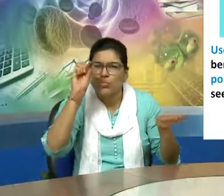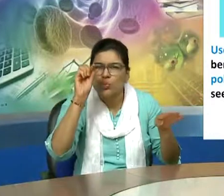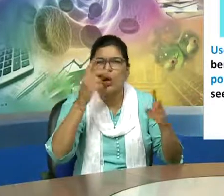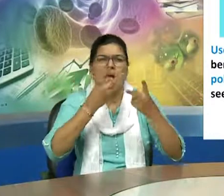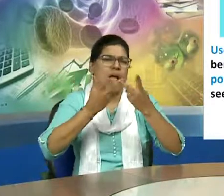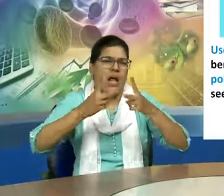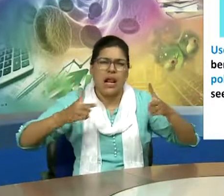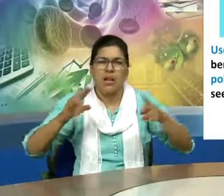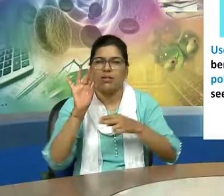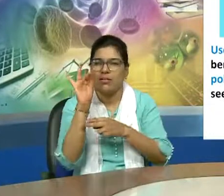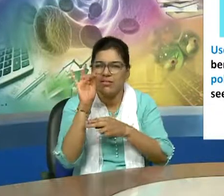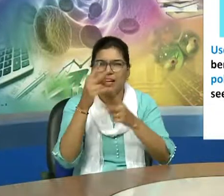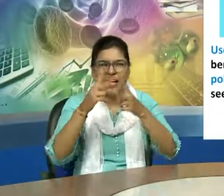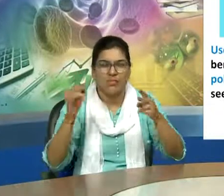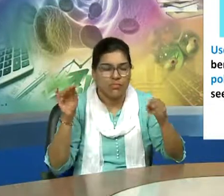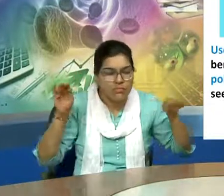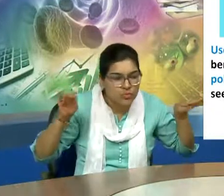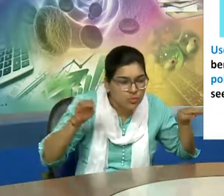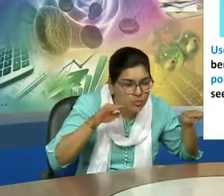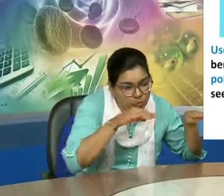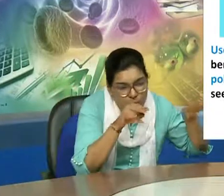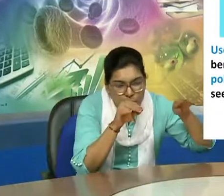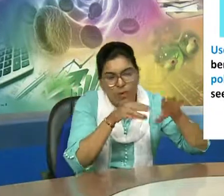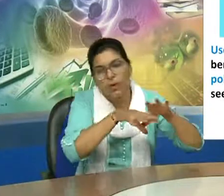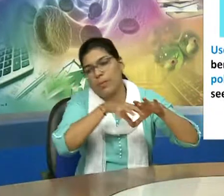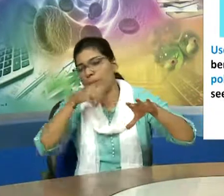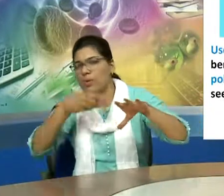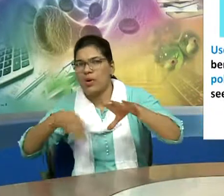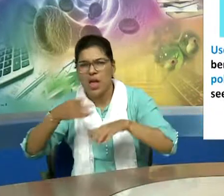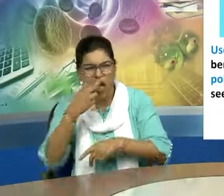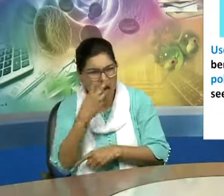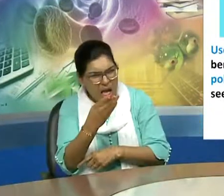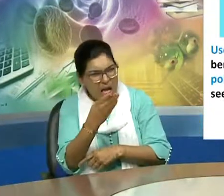As you must have seen, a bee